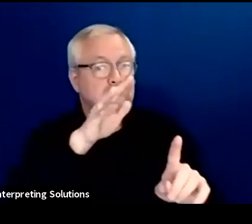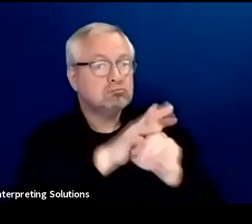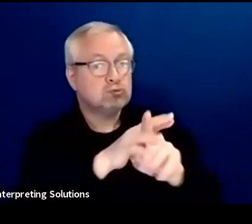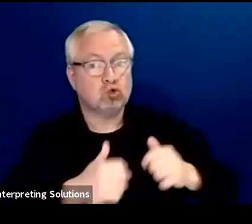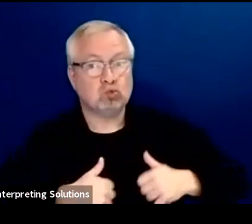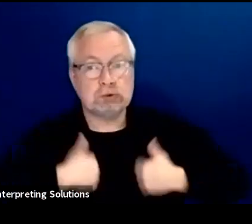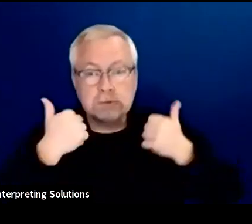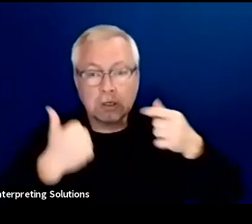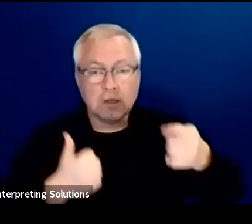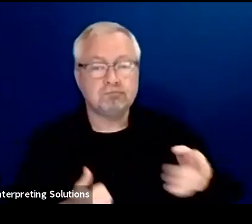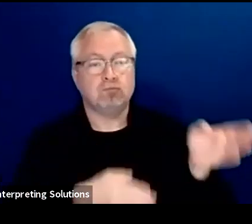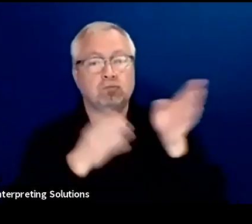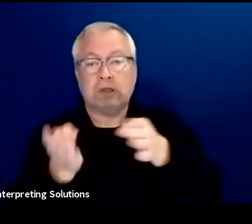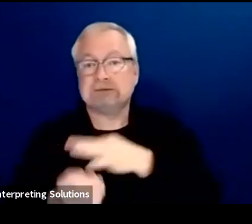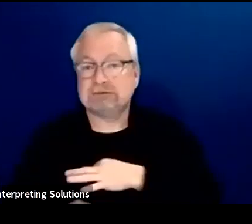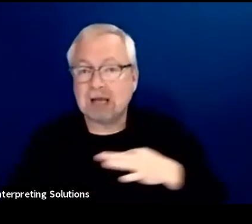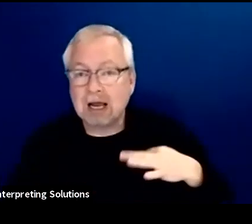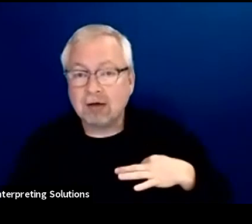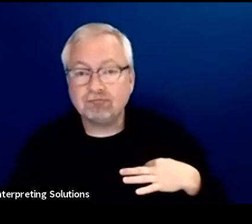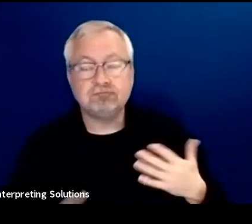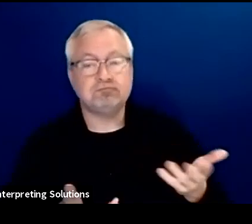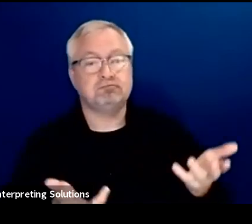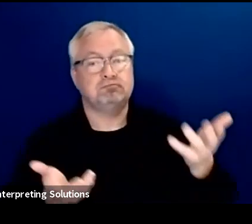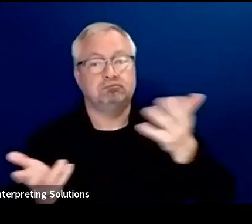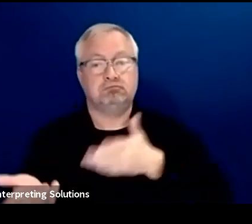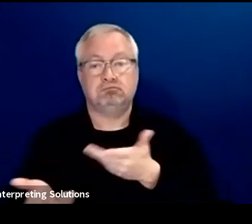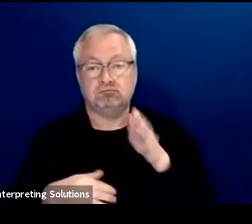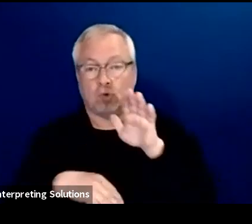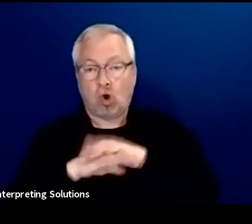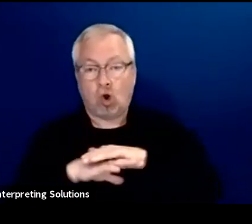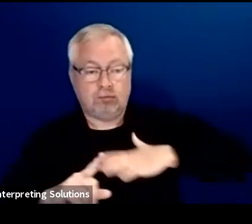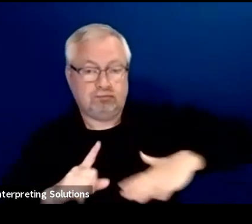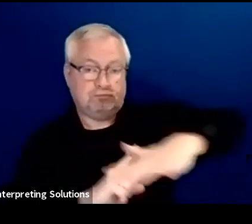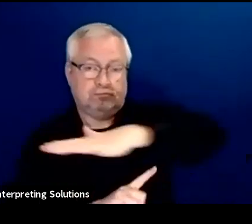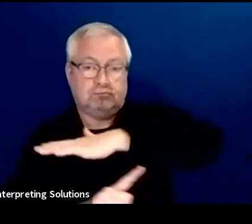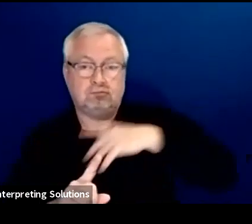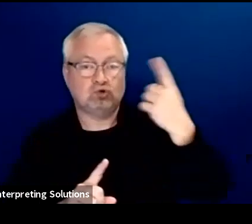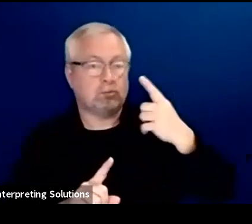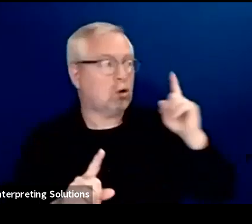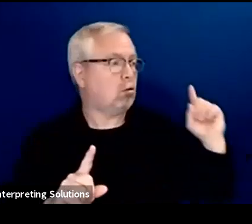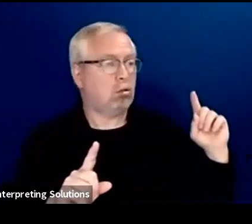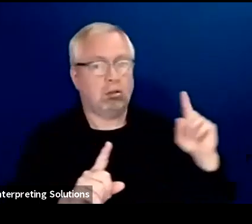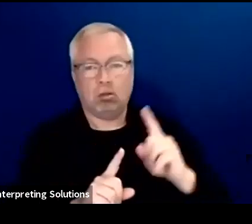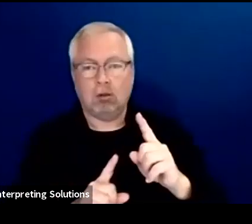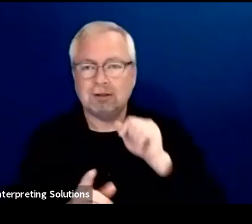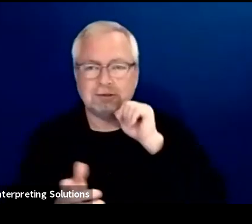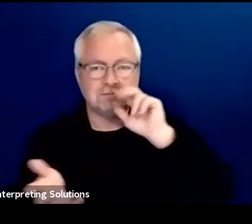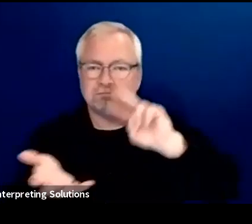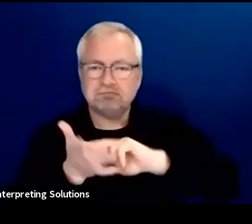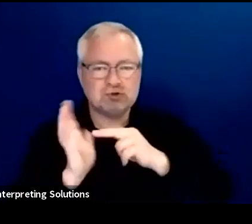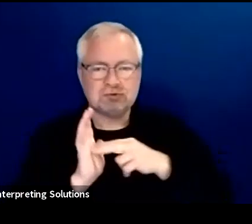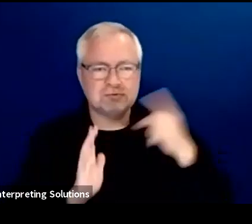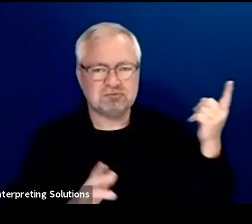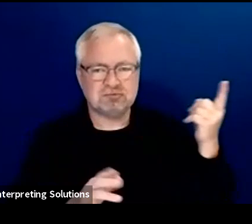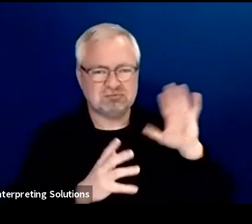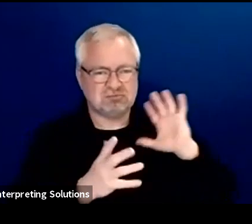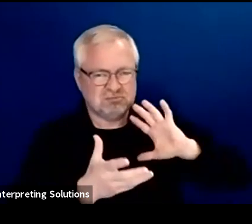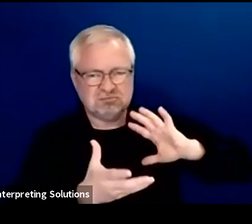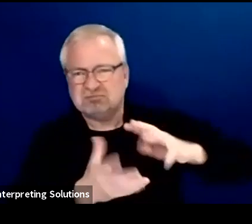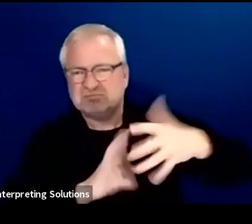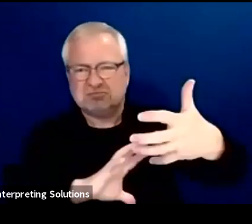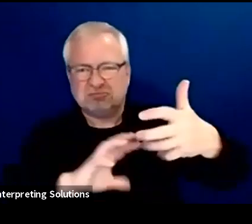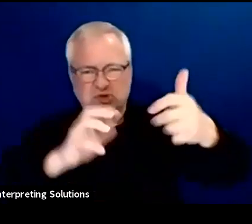at the time they were infected. It does not mean that the facility is deficient in any way or has done something wrong, any more than